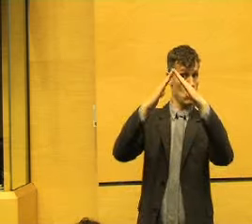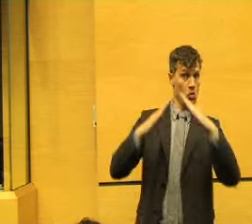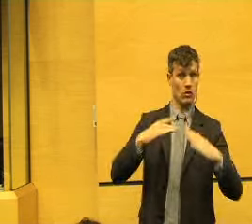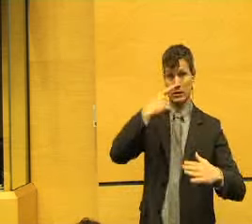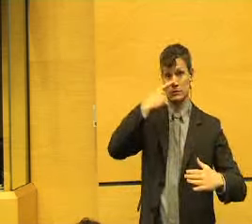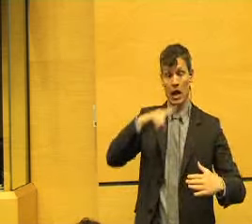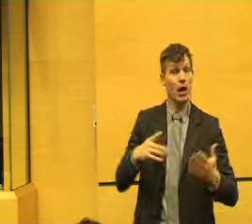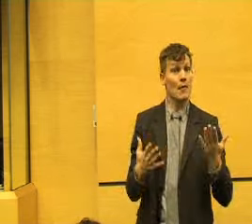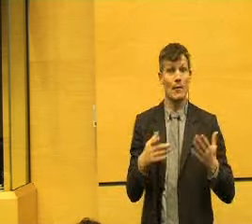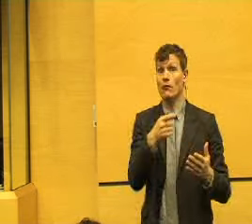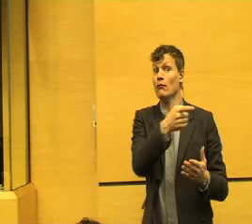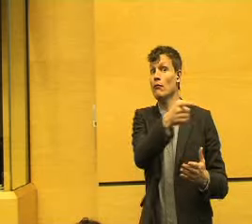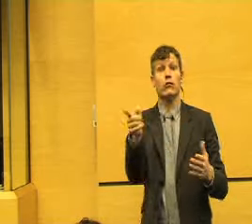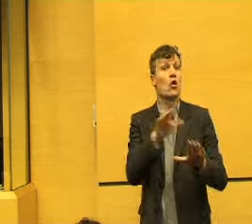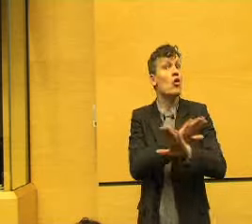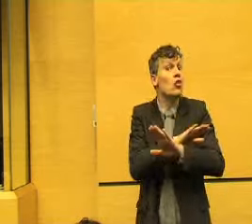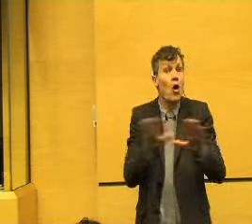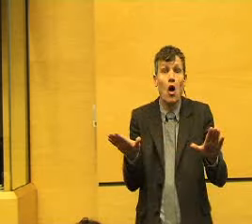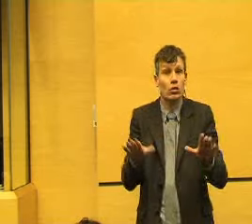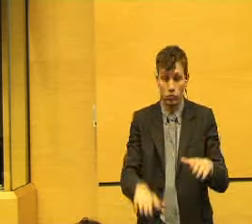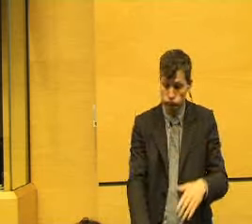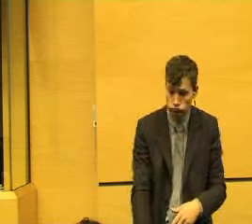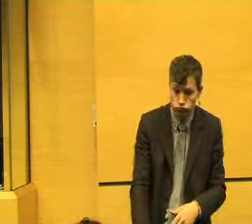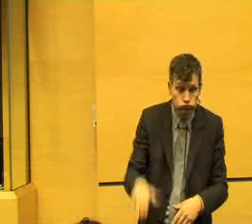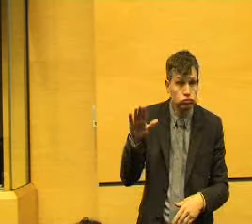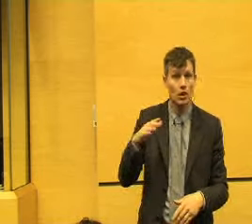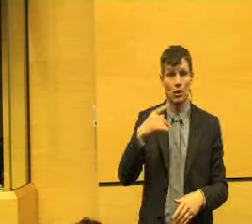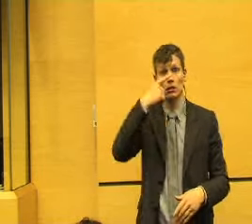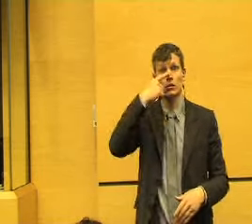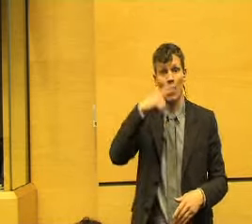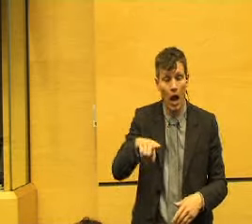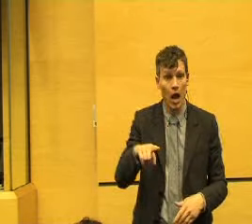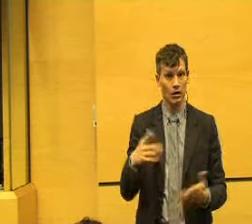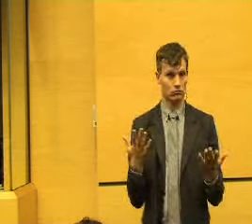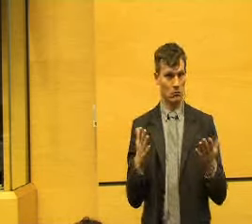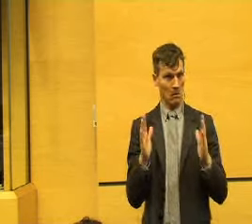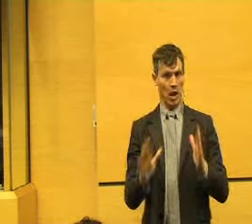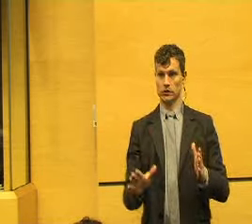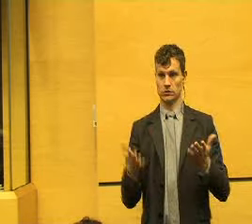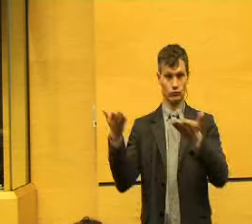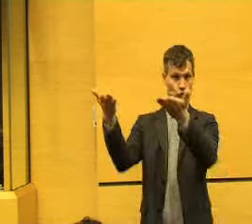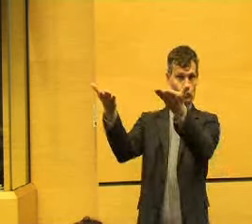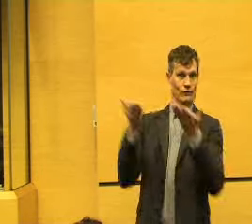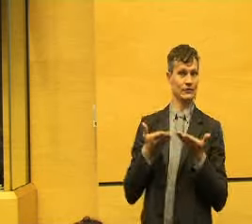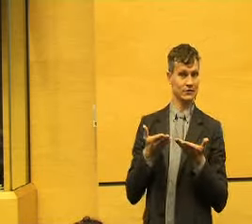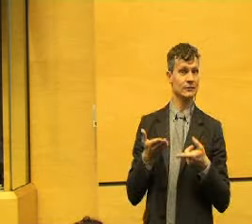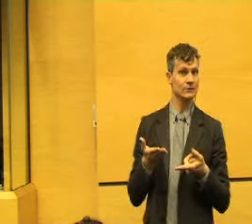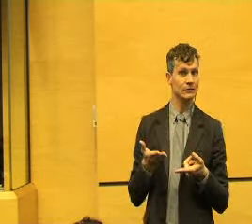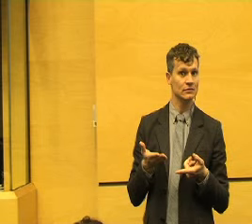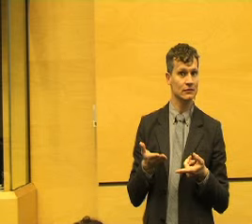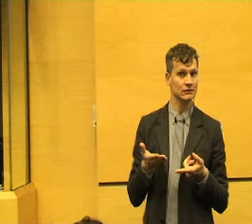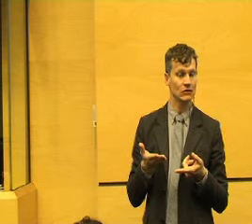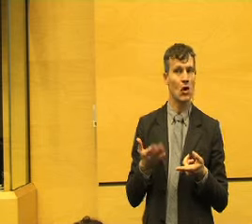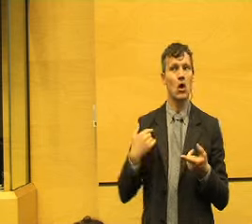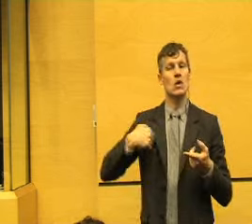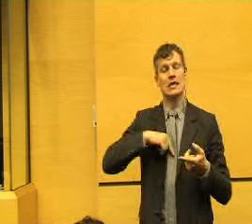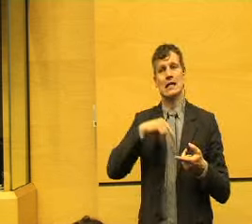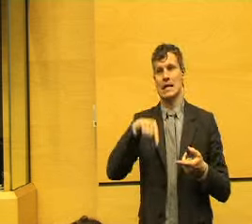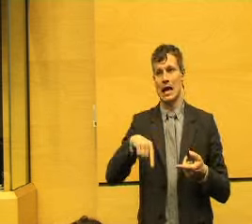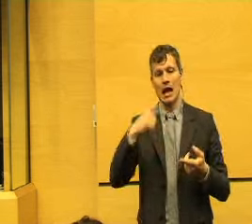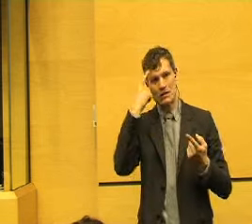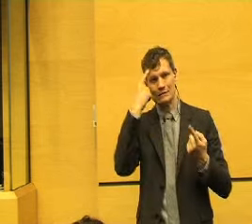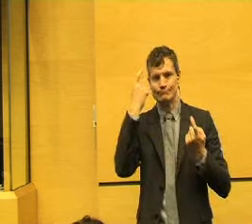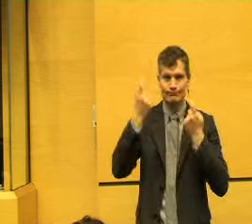of similar care. The department is therefore in the process of considering